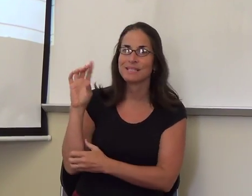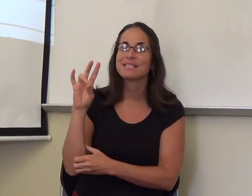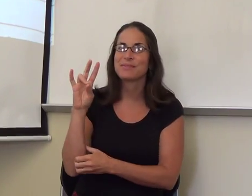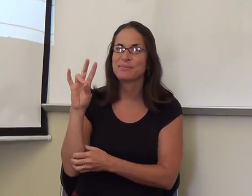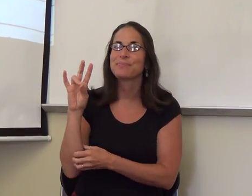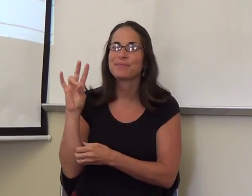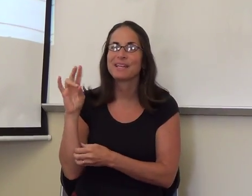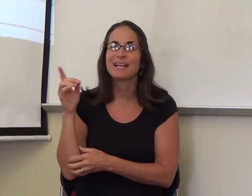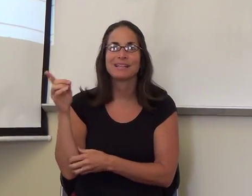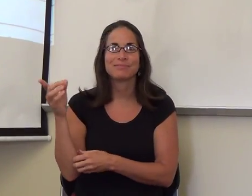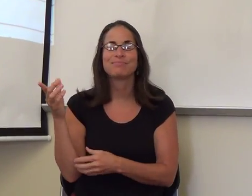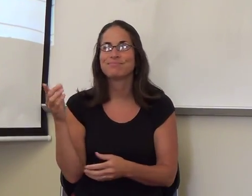yes.